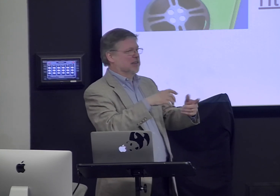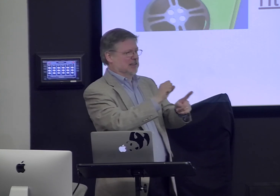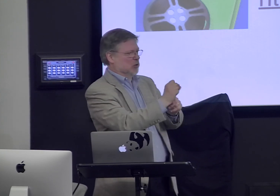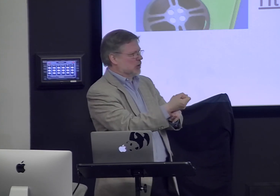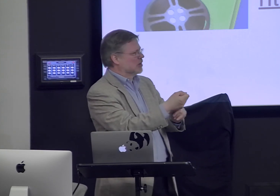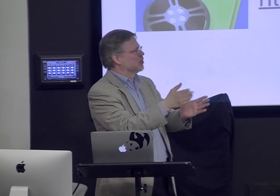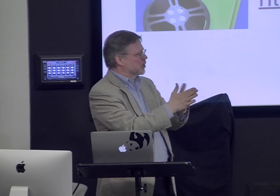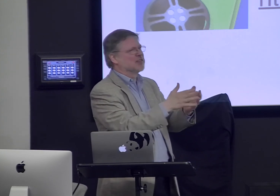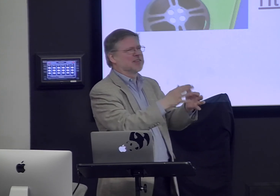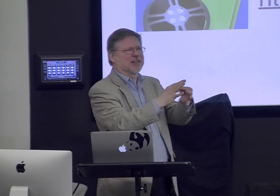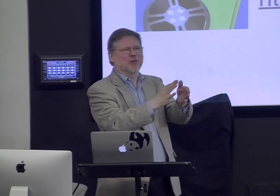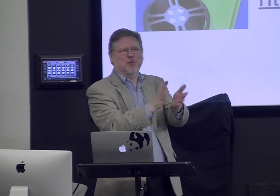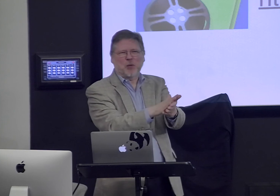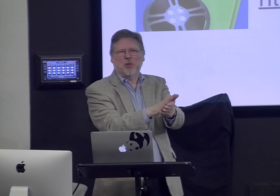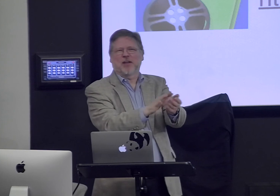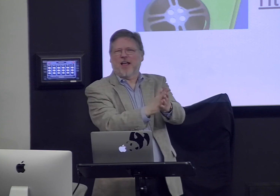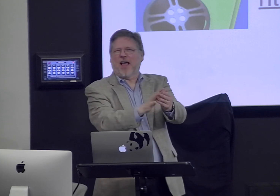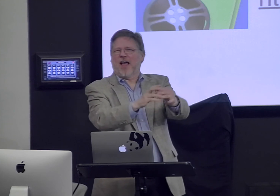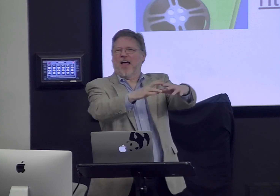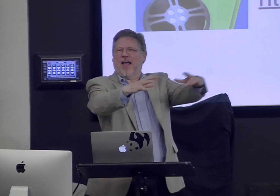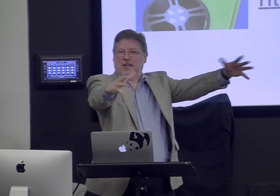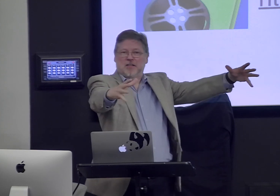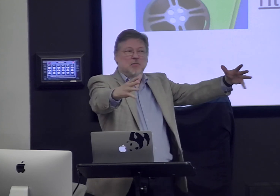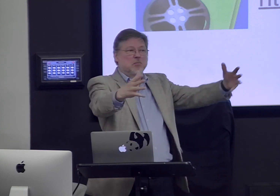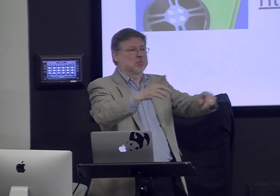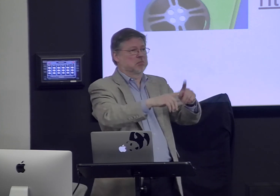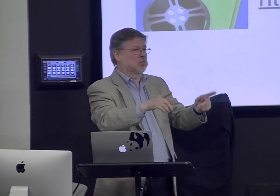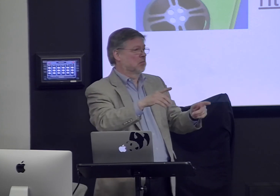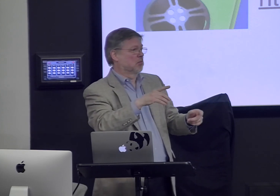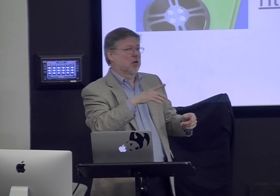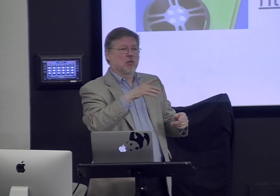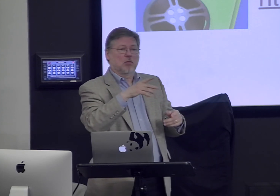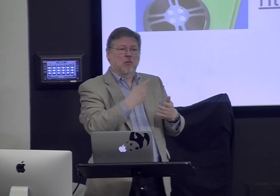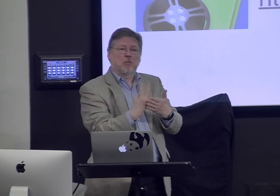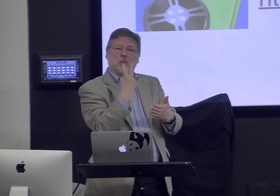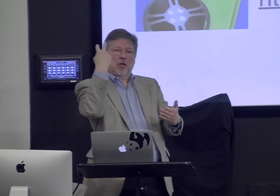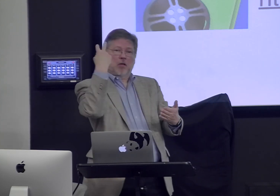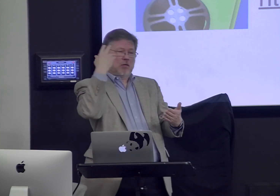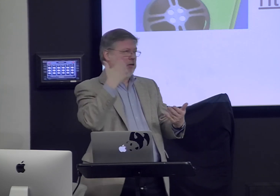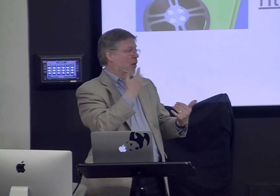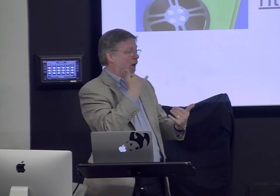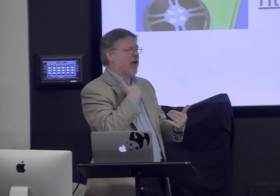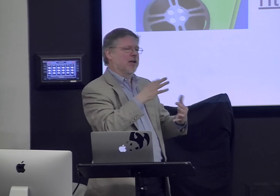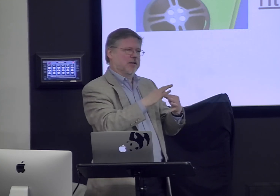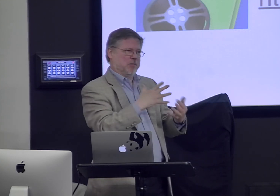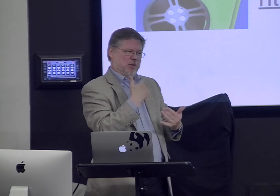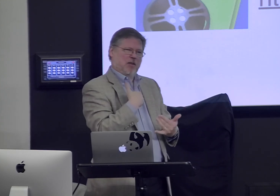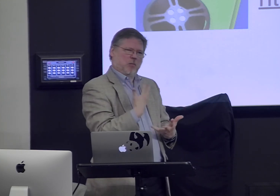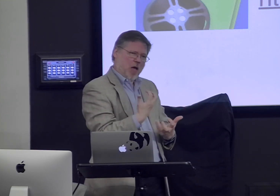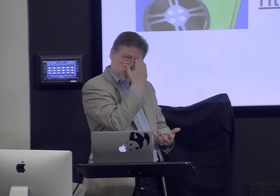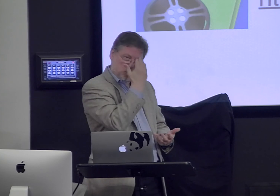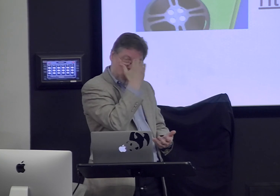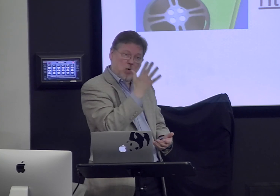case where we're going over, where there's someone who's not from their community, asking them how they sign things, that might elicit a